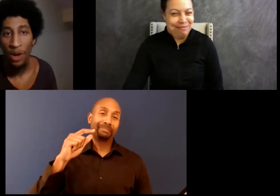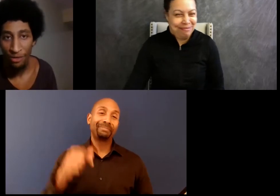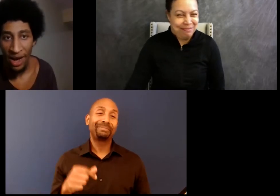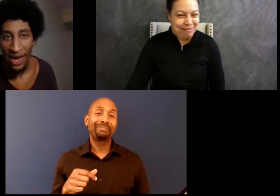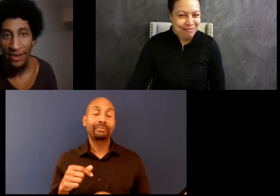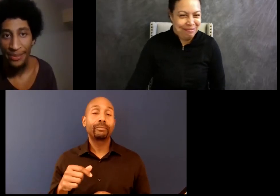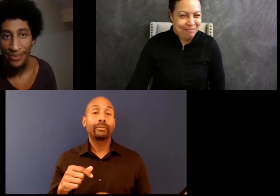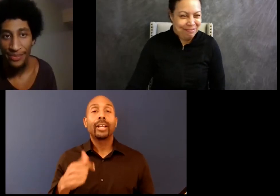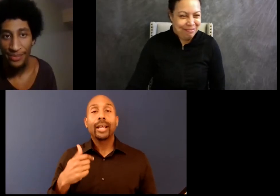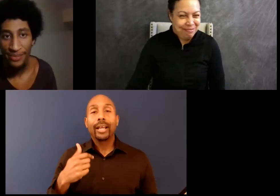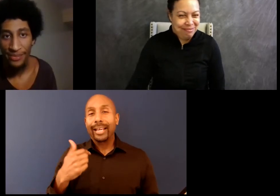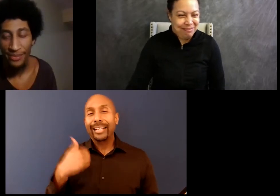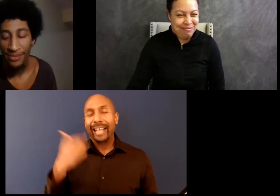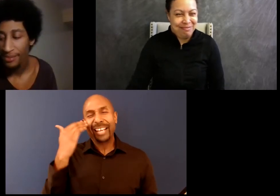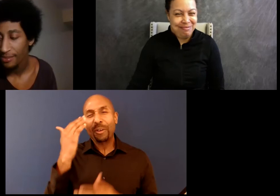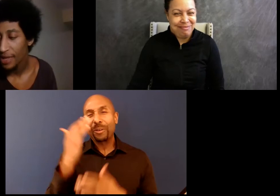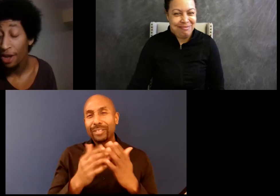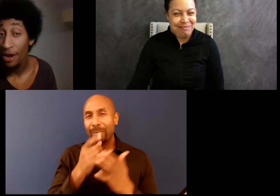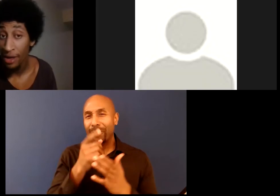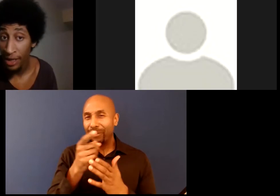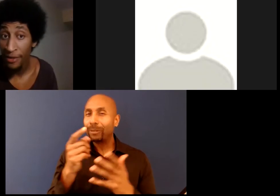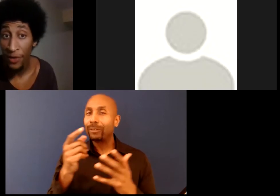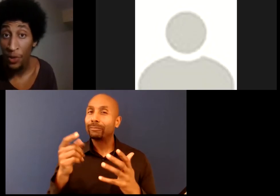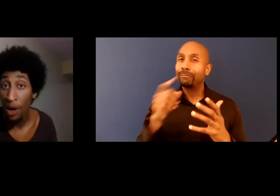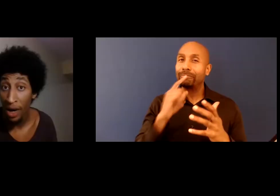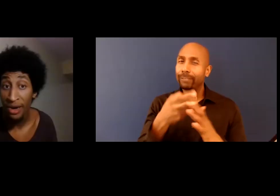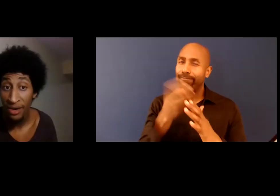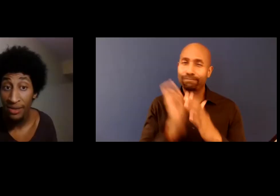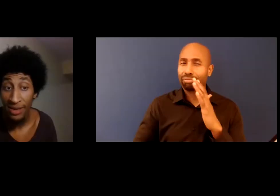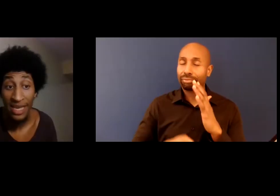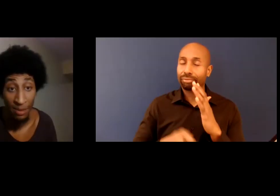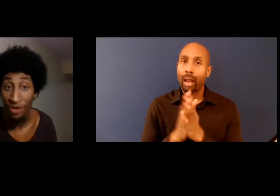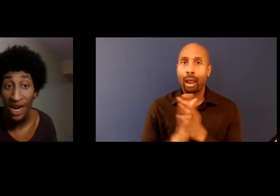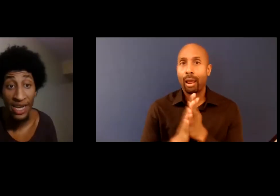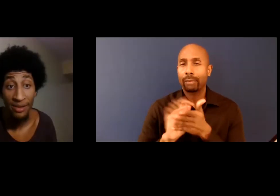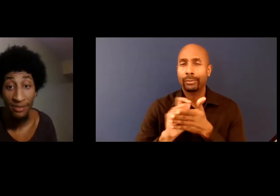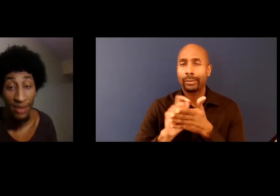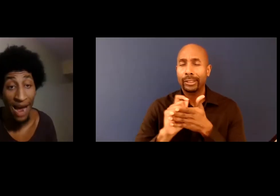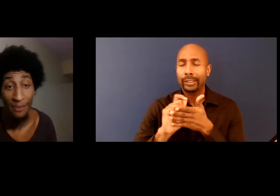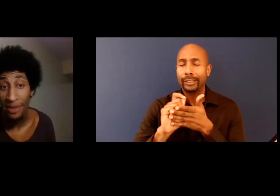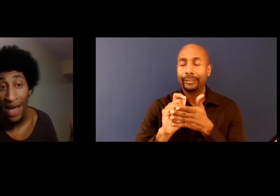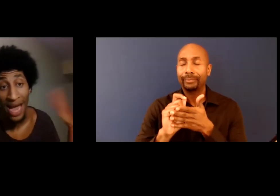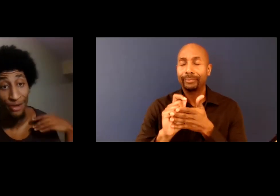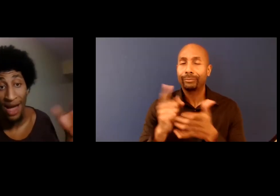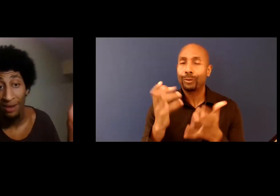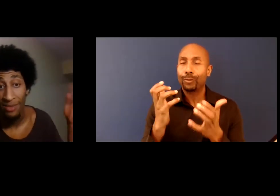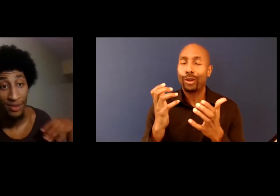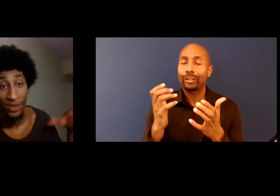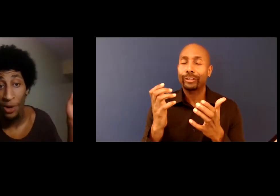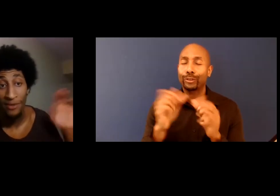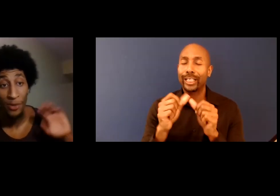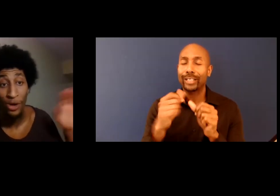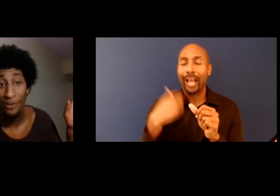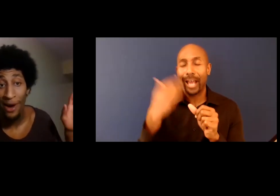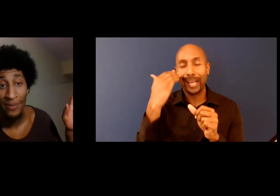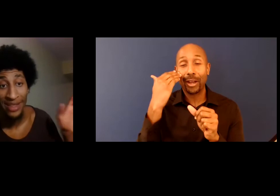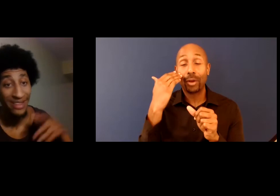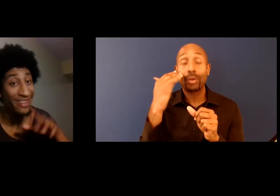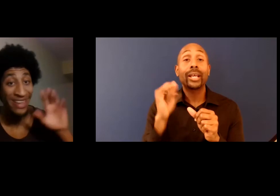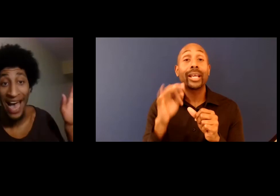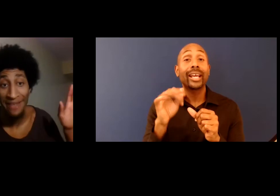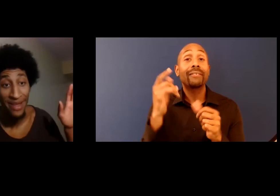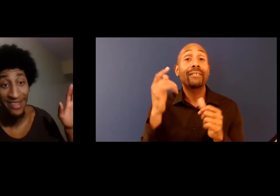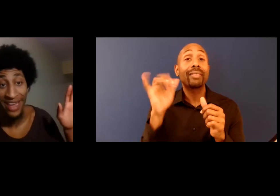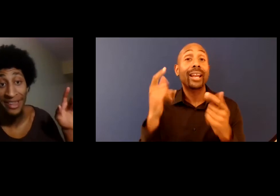and want to write. And if you are, keep writing. I'm in the background. Don't even worry about me.